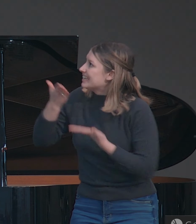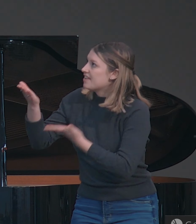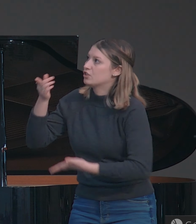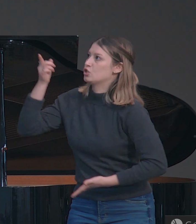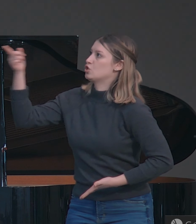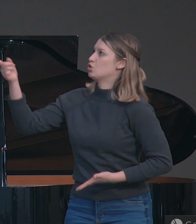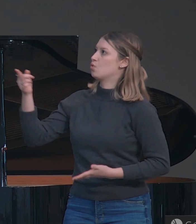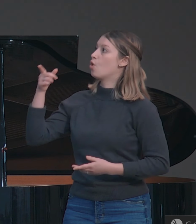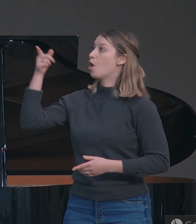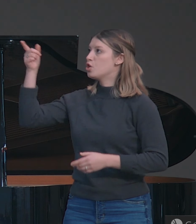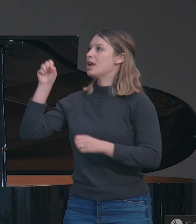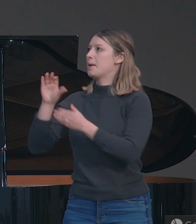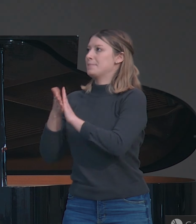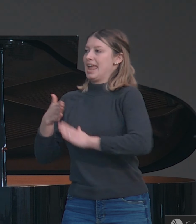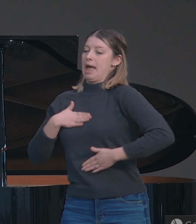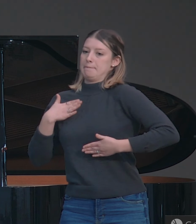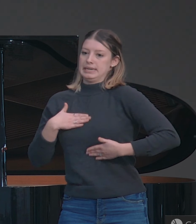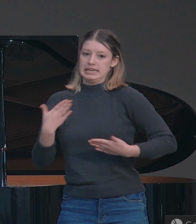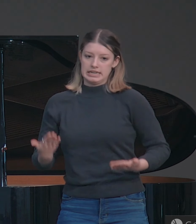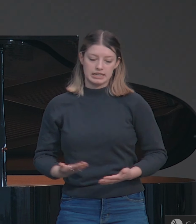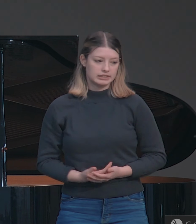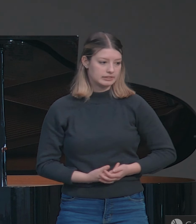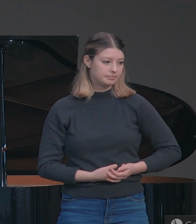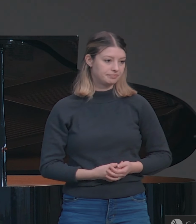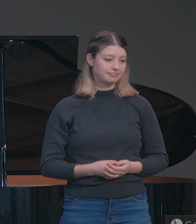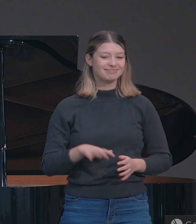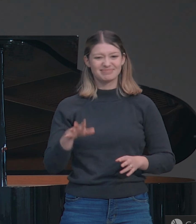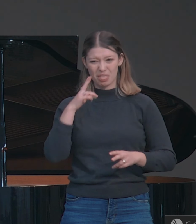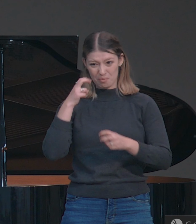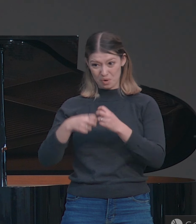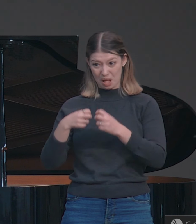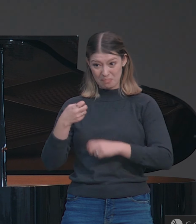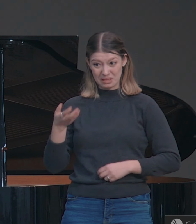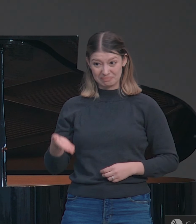you so you can be happy. Do you see the problem there?